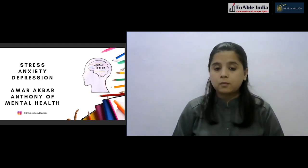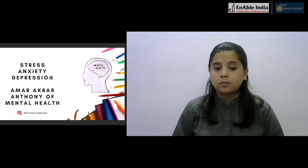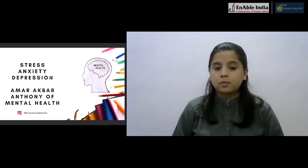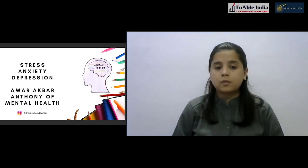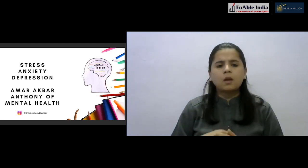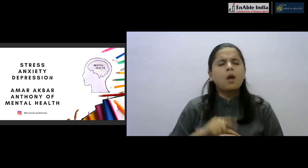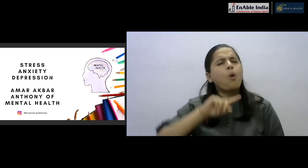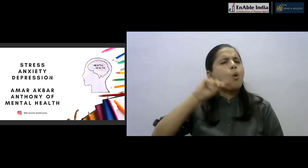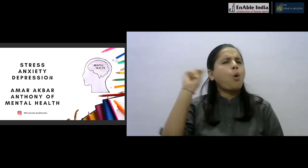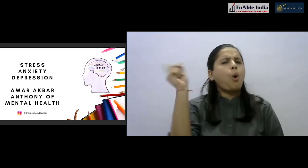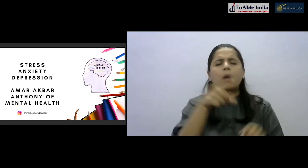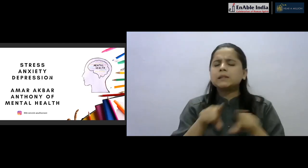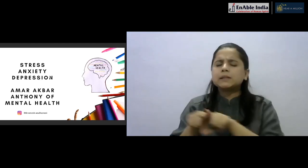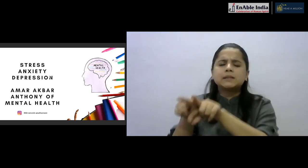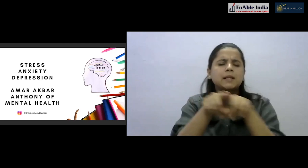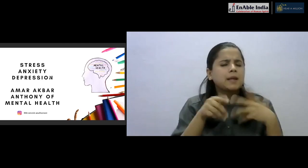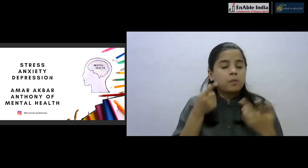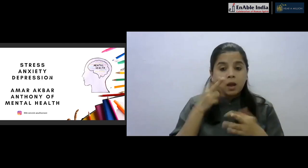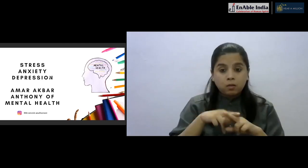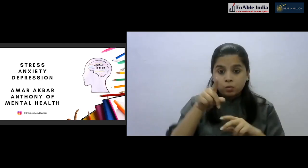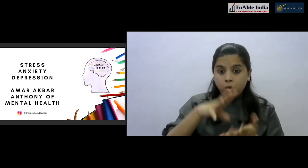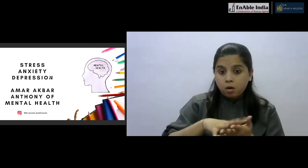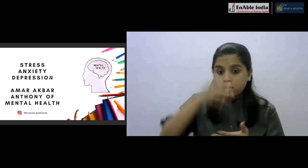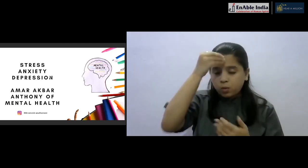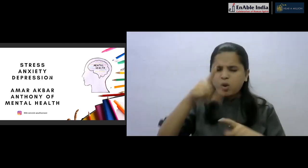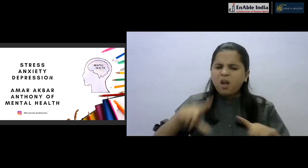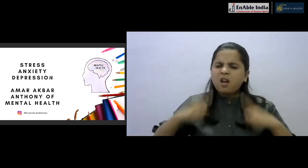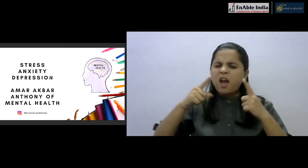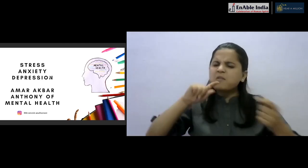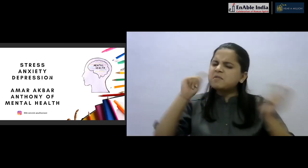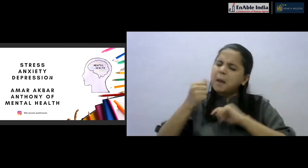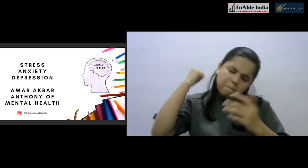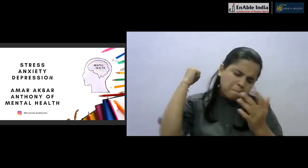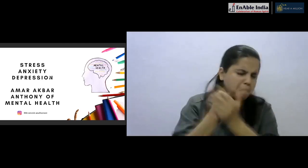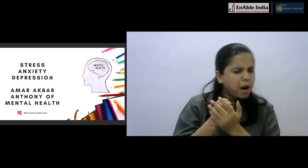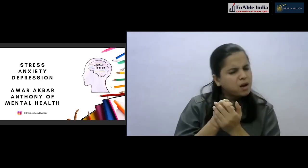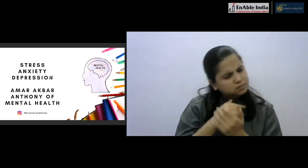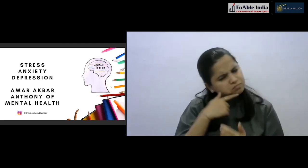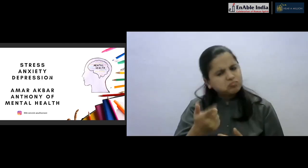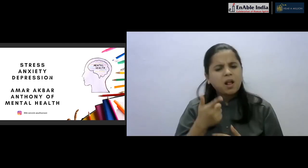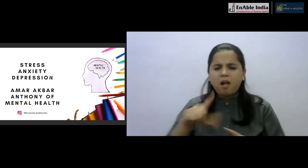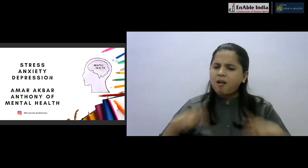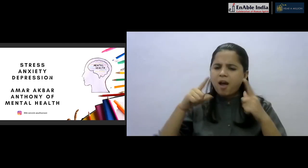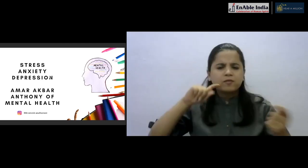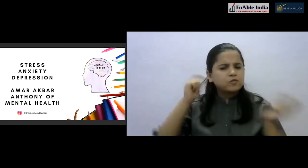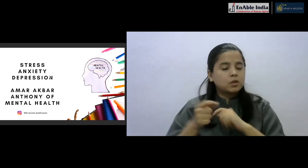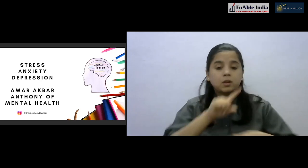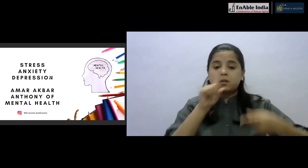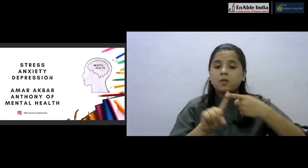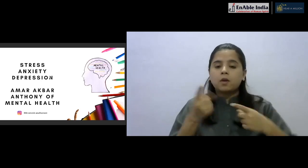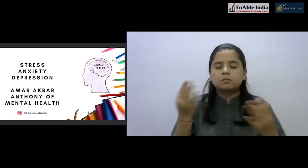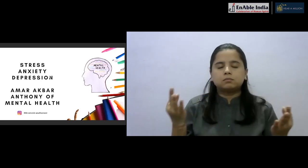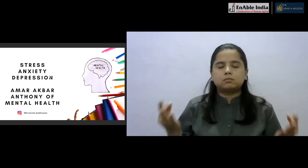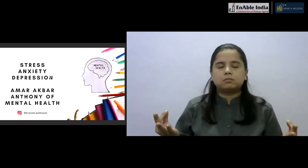tip. If you learn this now, your life will change. I'm telling you, I promise you that. The first step is meditation.